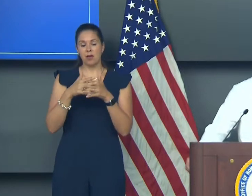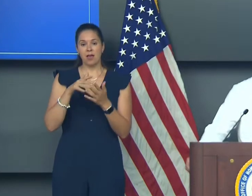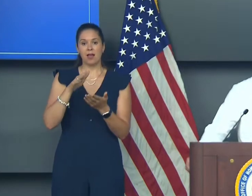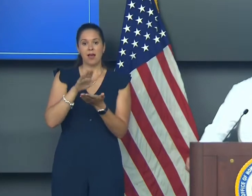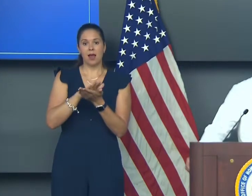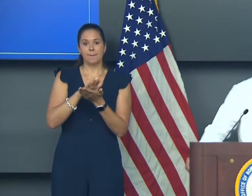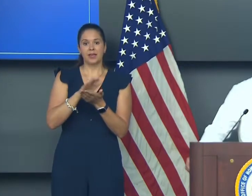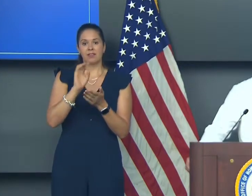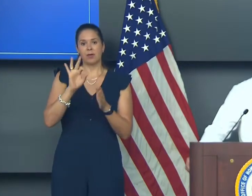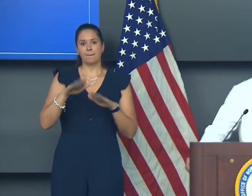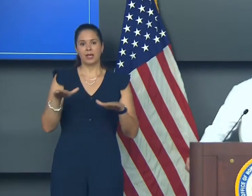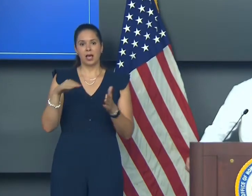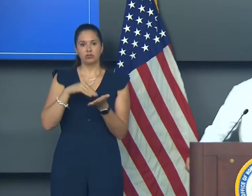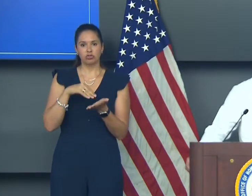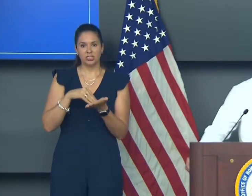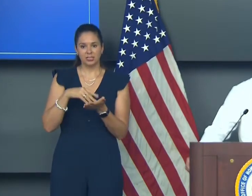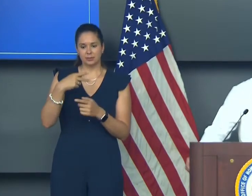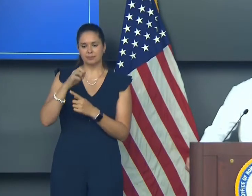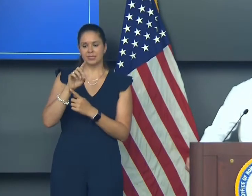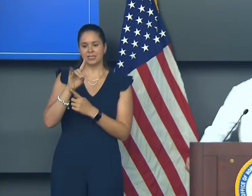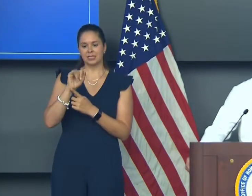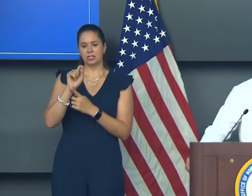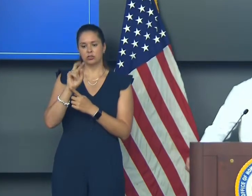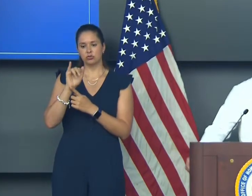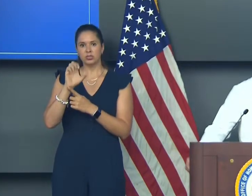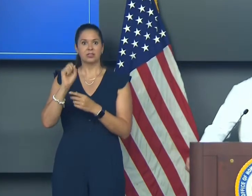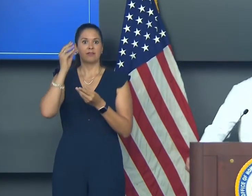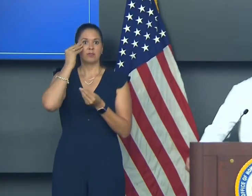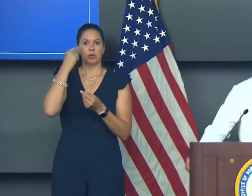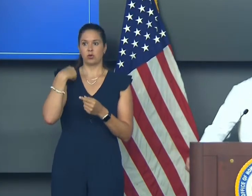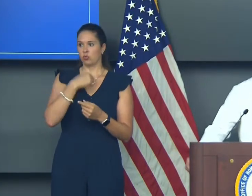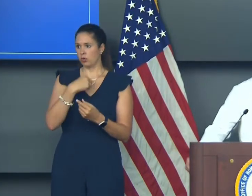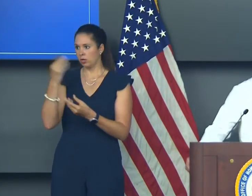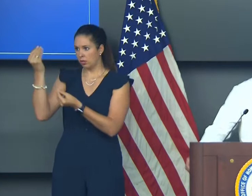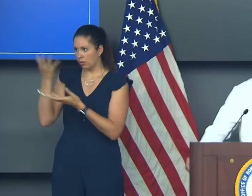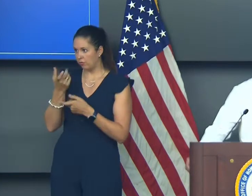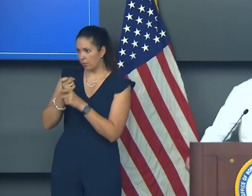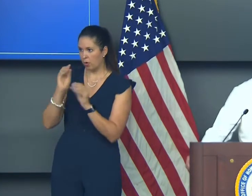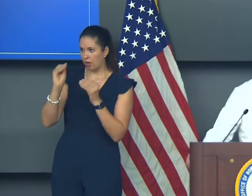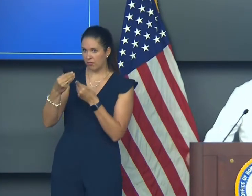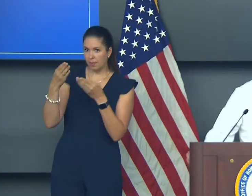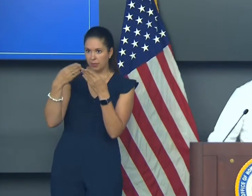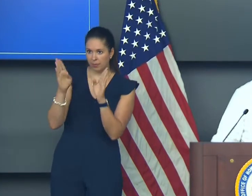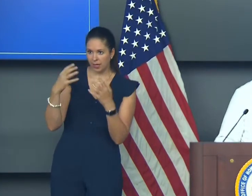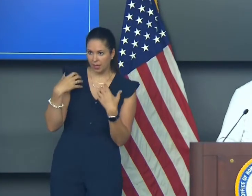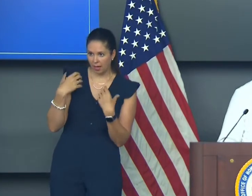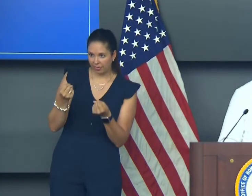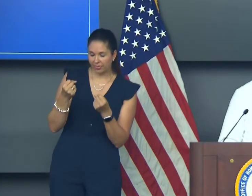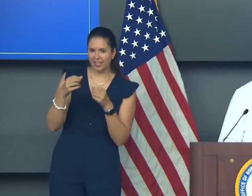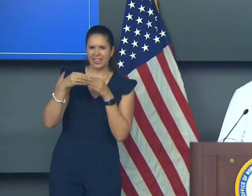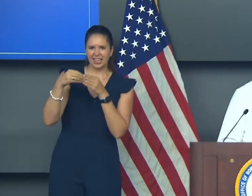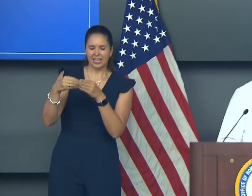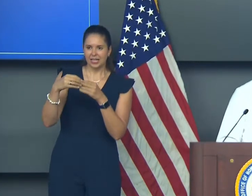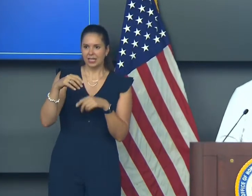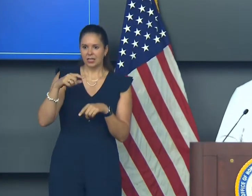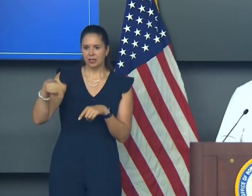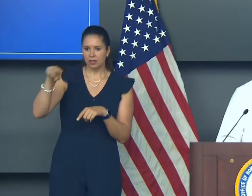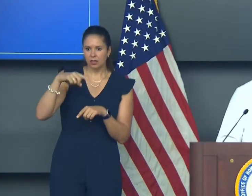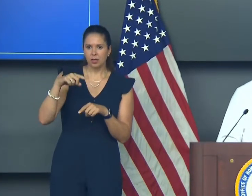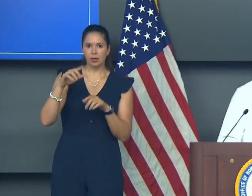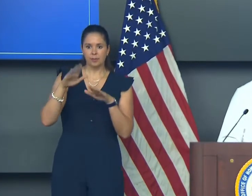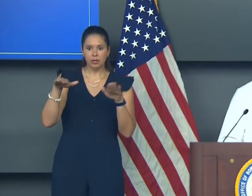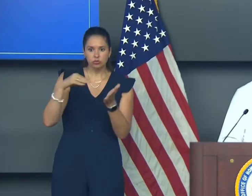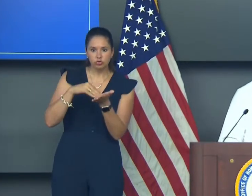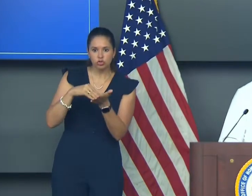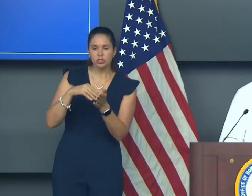Pediatrics, the information that we've received here from the Office of Public Health and leading Louisiana pediatricians,